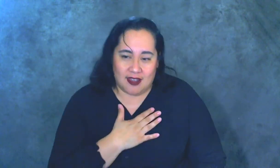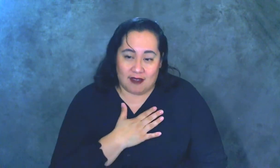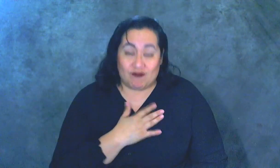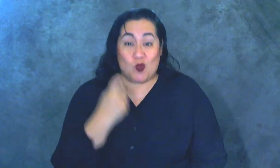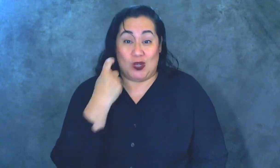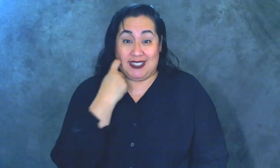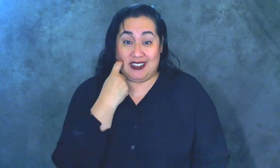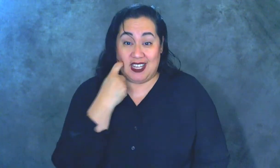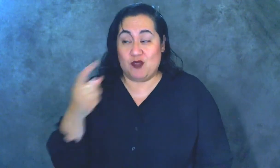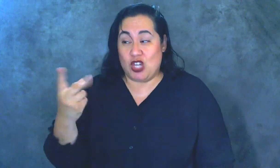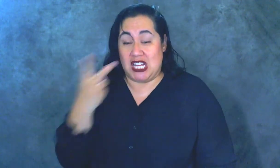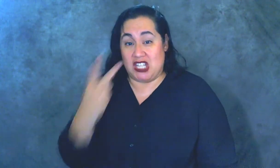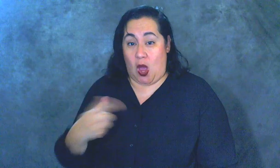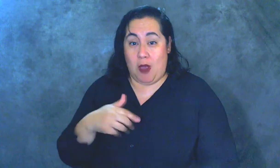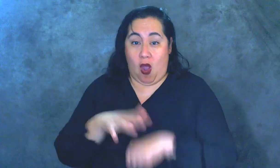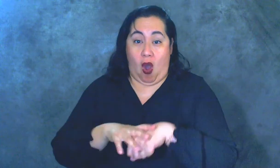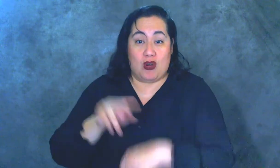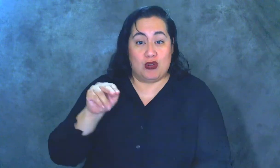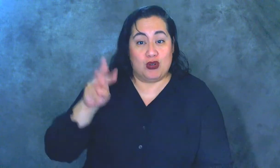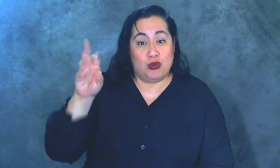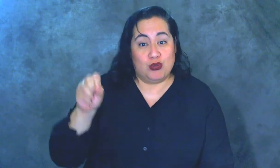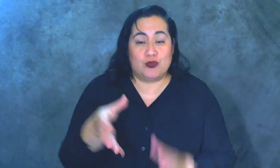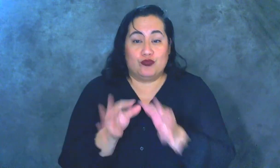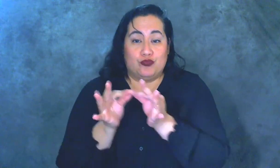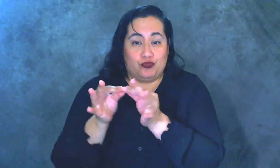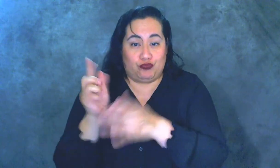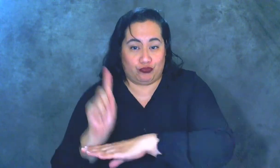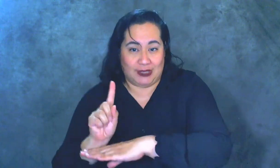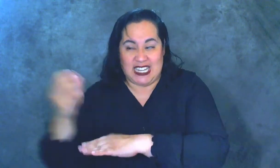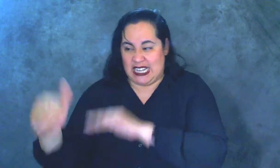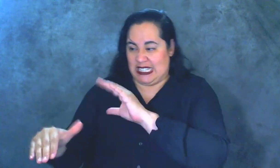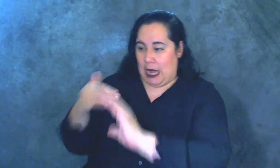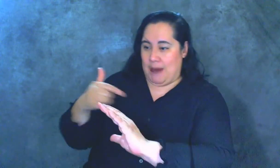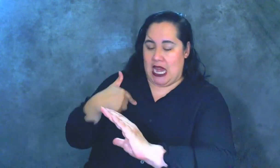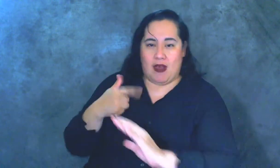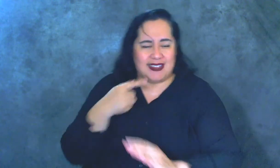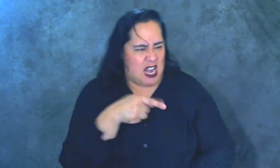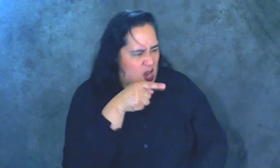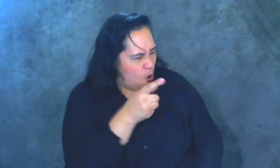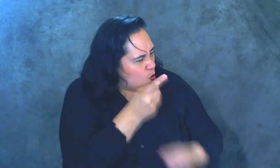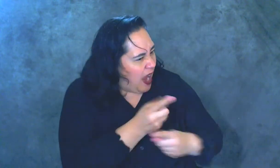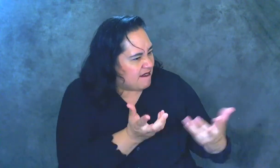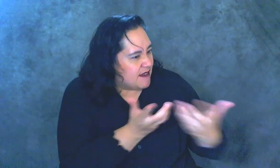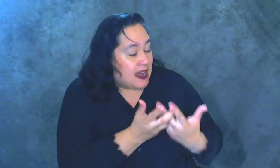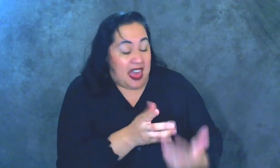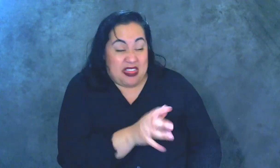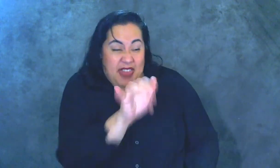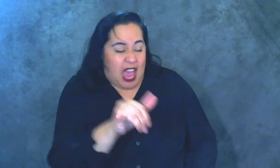Recently, she saw me on the news and sent me an email saying I was the right fit. That job had to